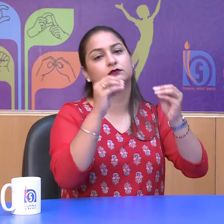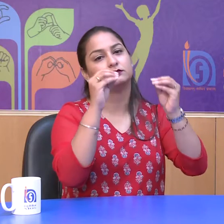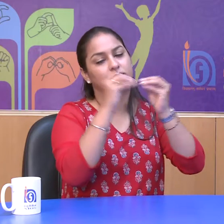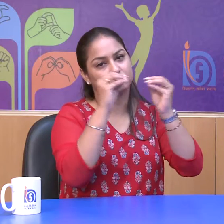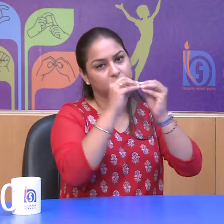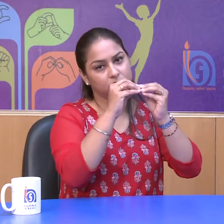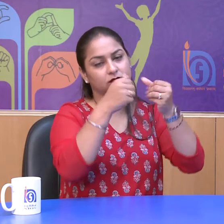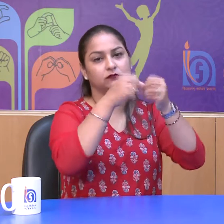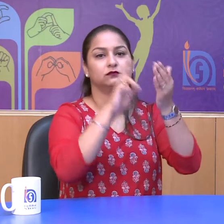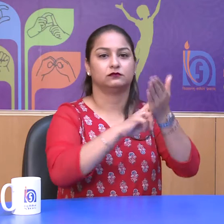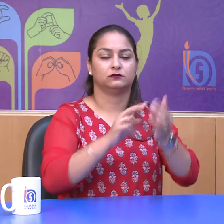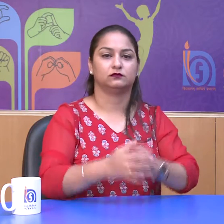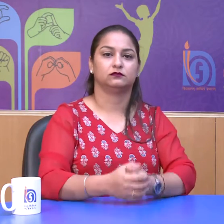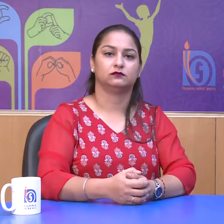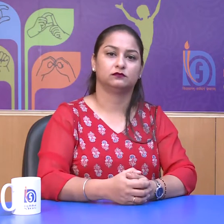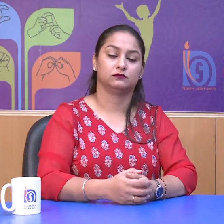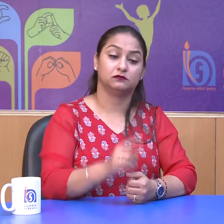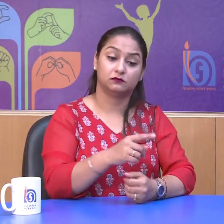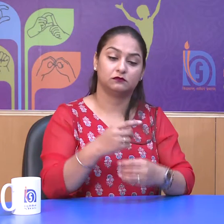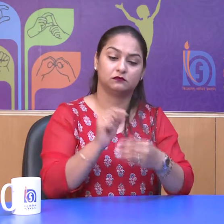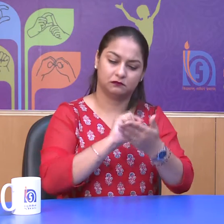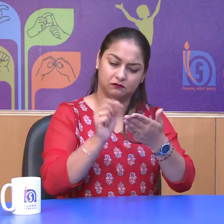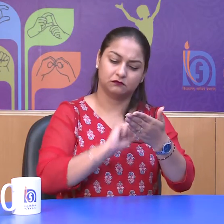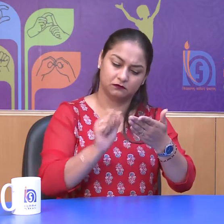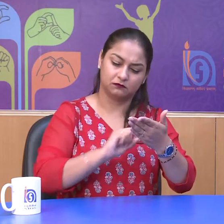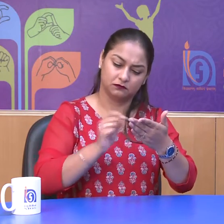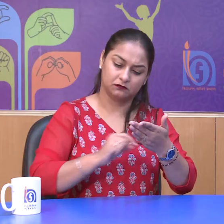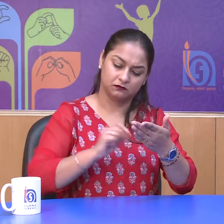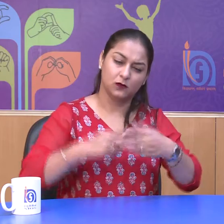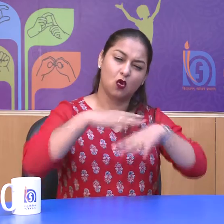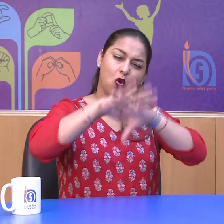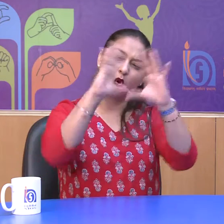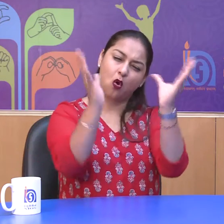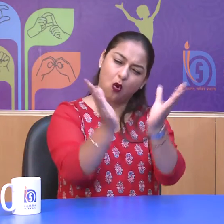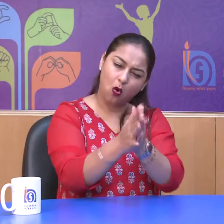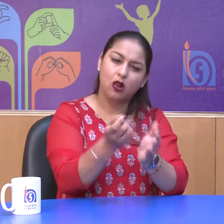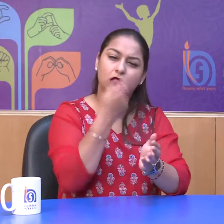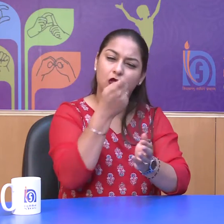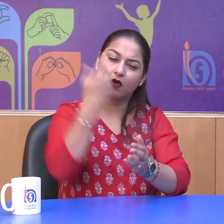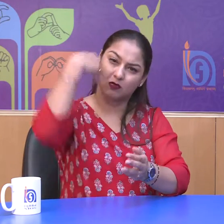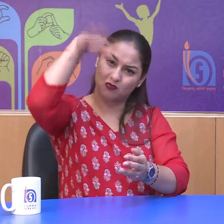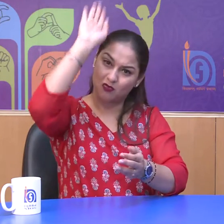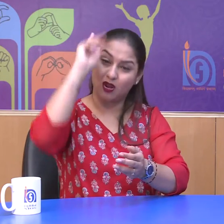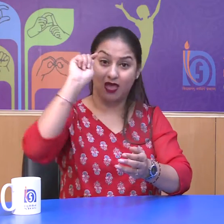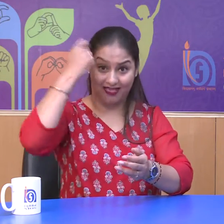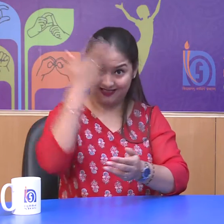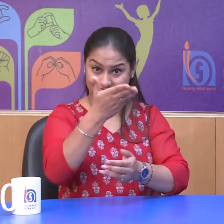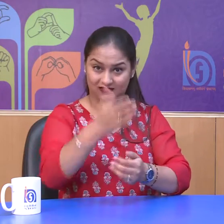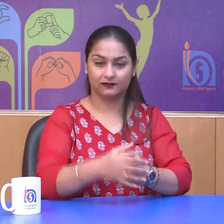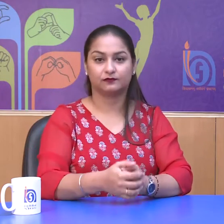ALIBIN RABBAN, summarized the whole system of Greek medicine as well as the Indian